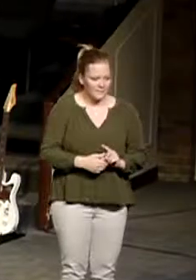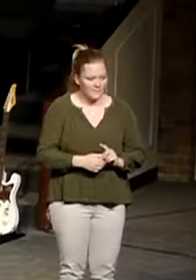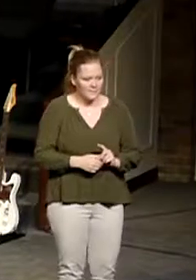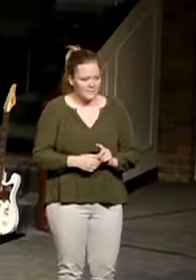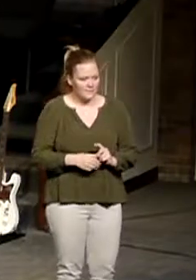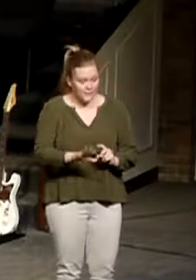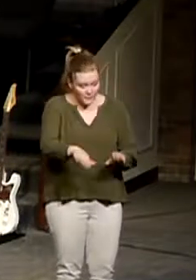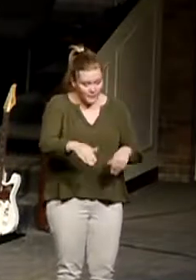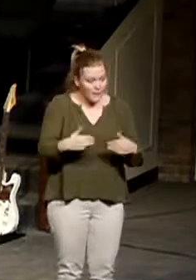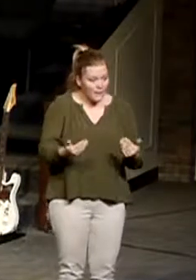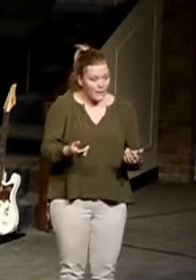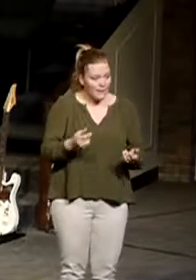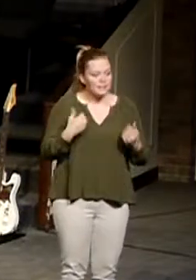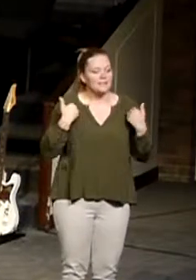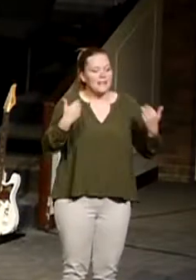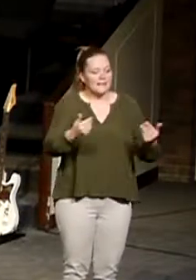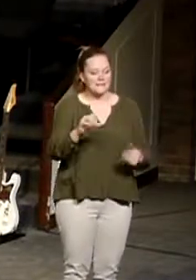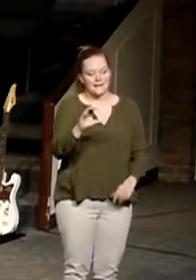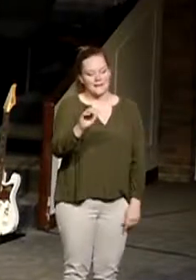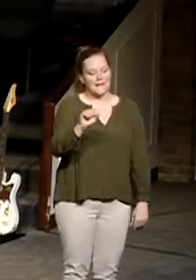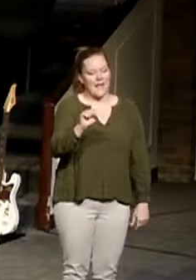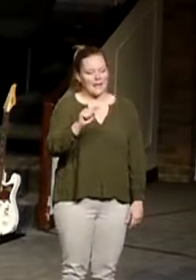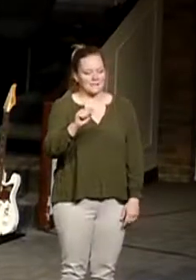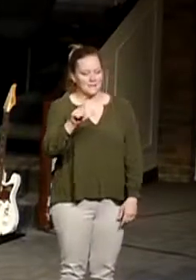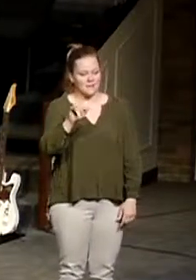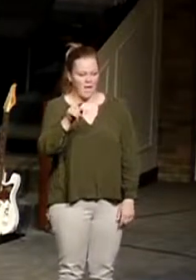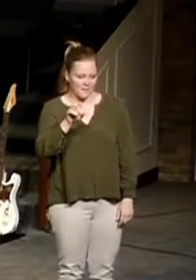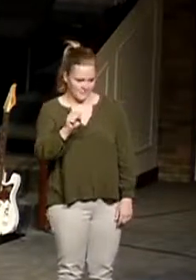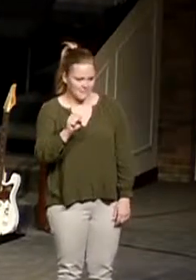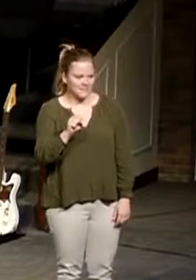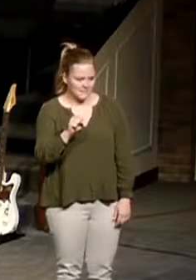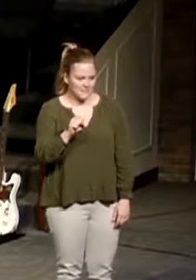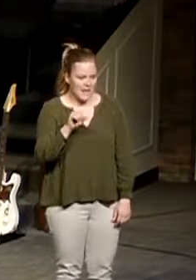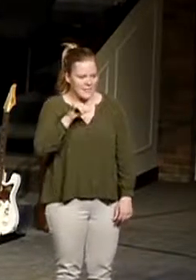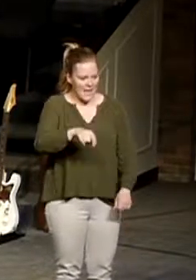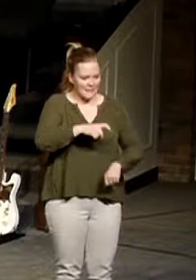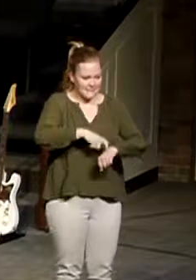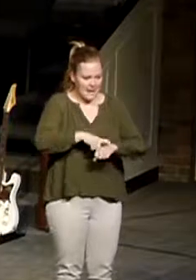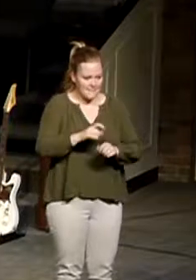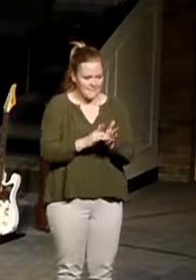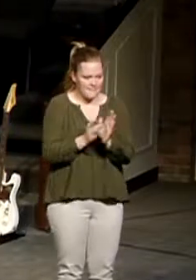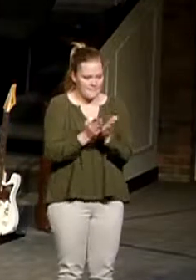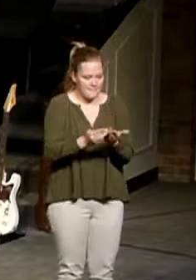another, "Come, let's cast lots." Wish I had time for this. Been in the Bible a long time. Let's cast lots. And they fell to